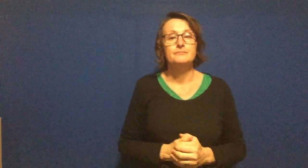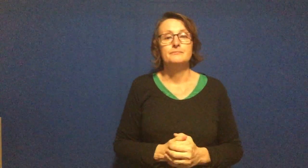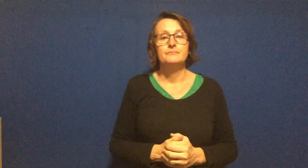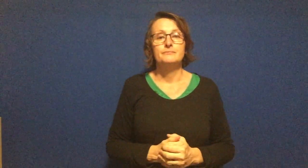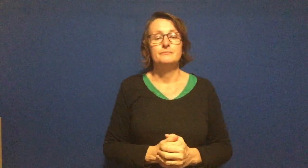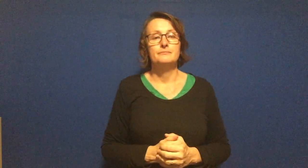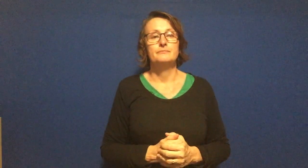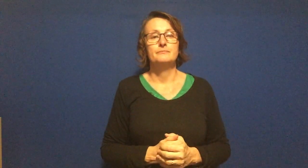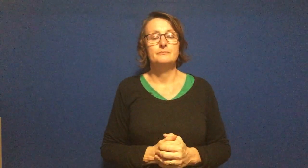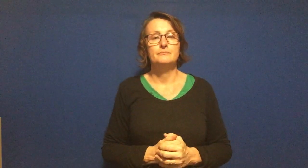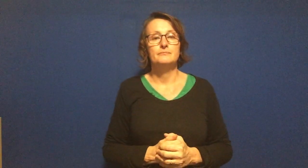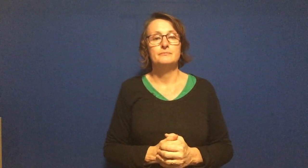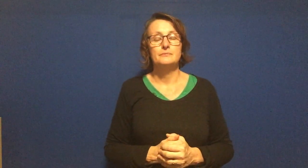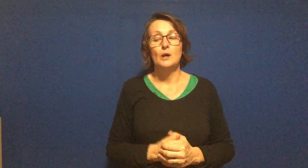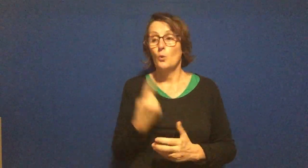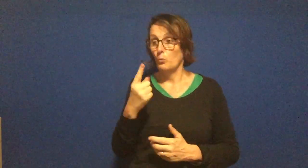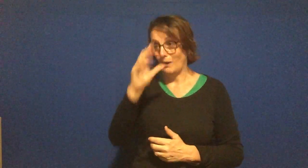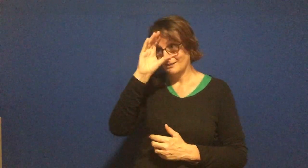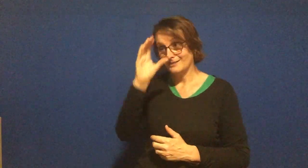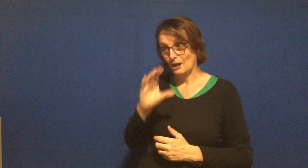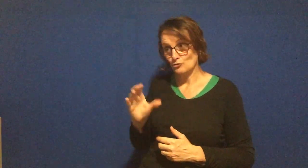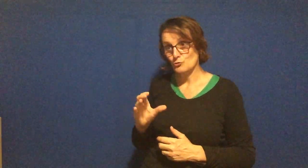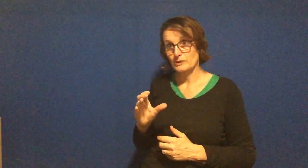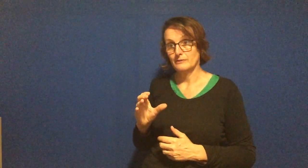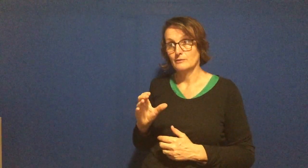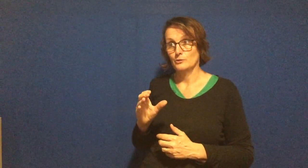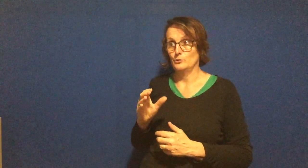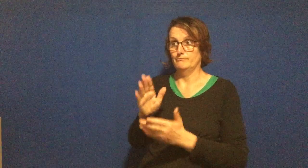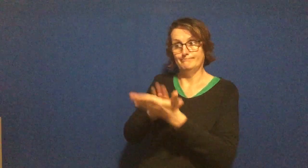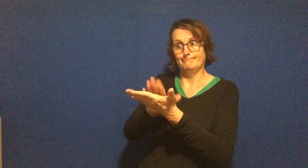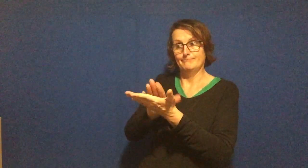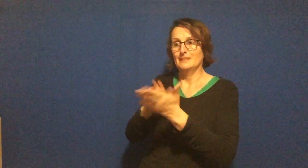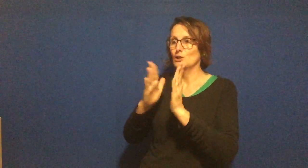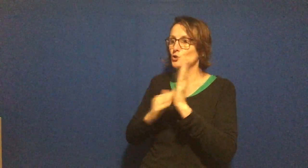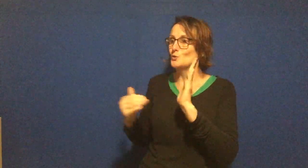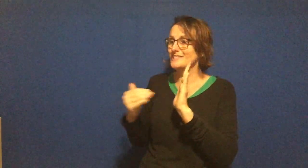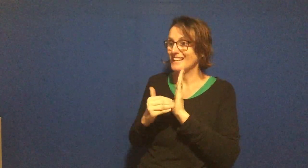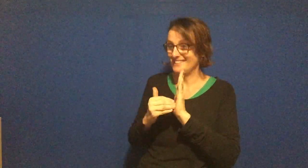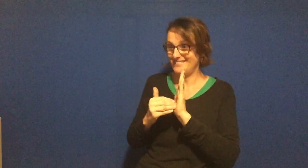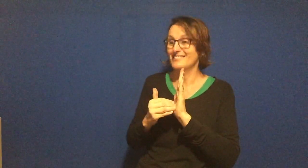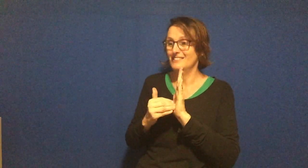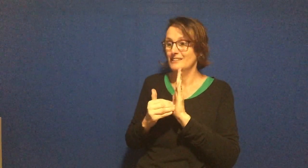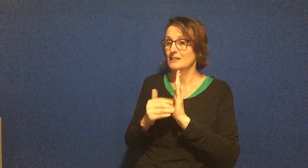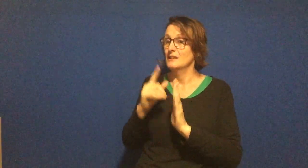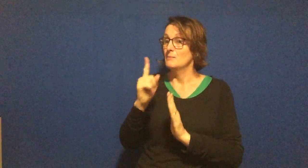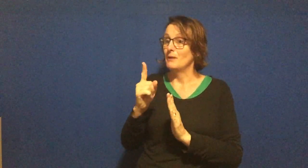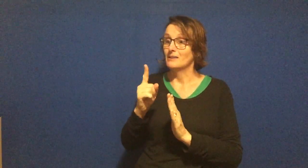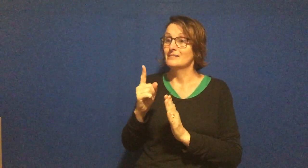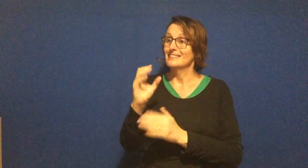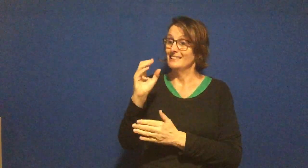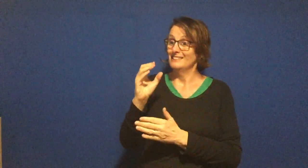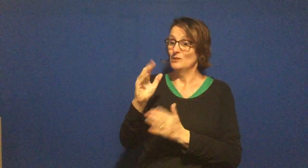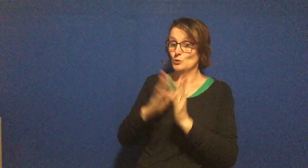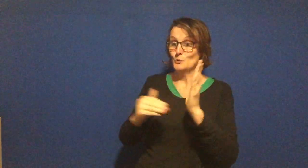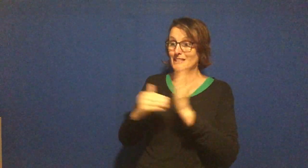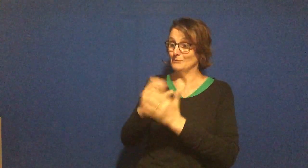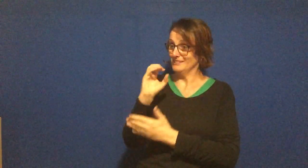real example of how to stamp out the virus is New Zealand, but they're just sort of showing that stamping it out once, it's not a one and done. They've had